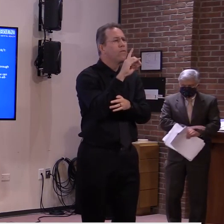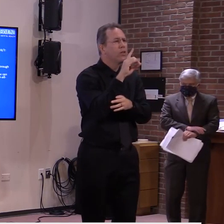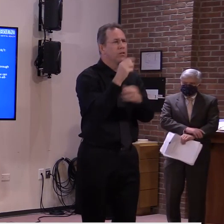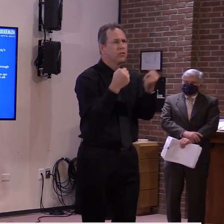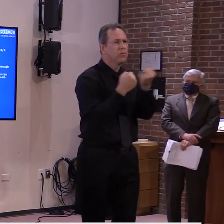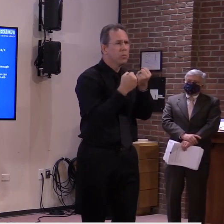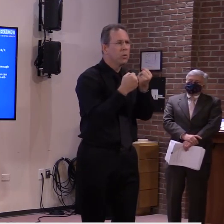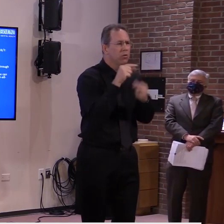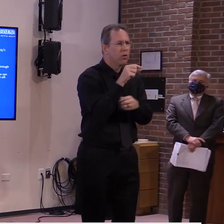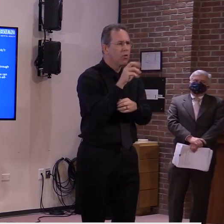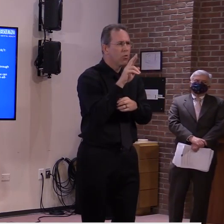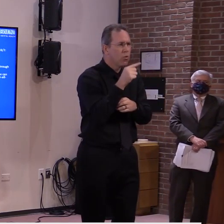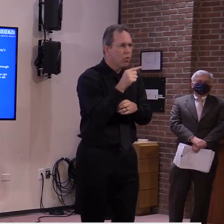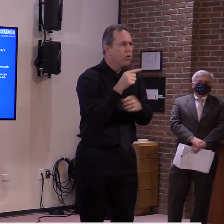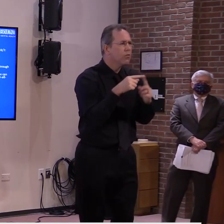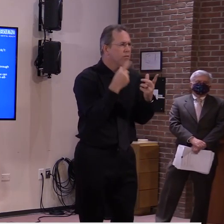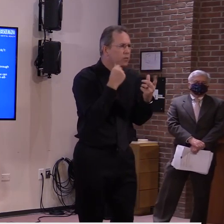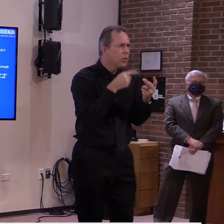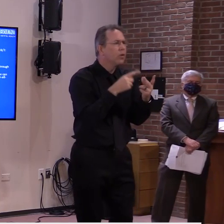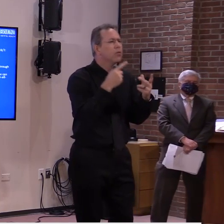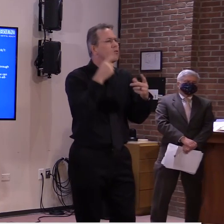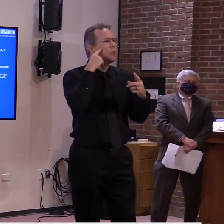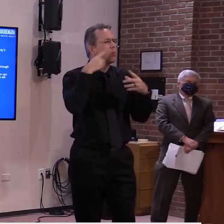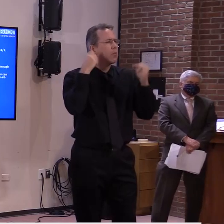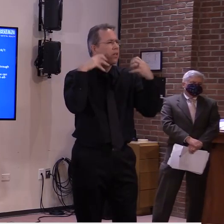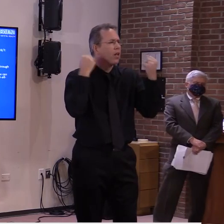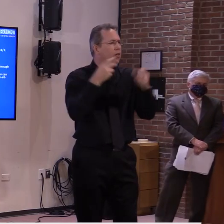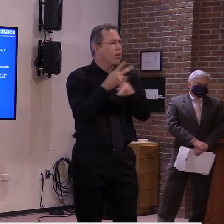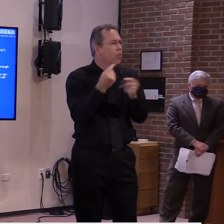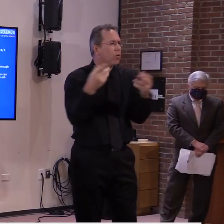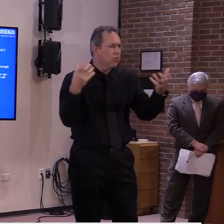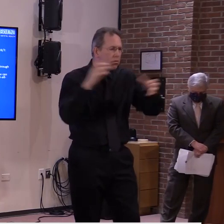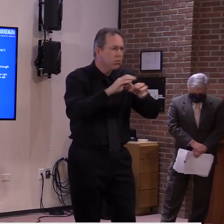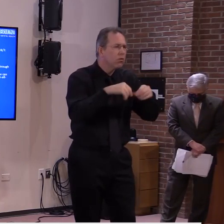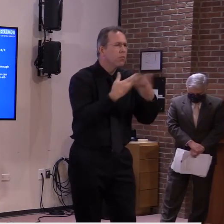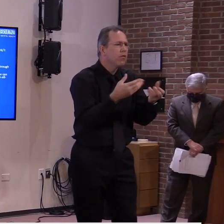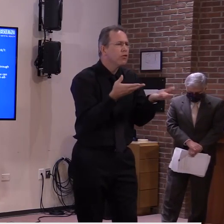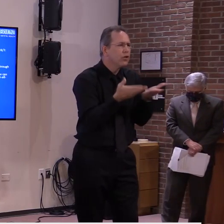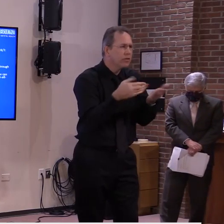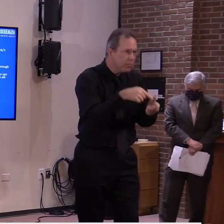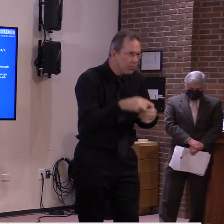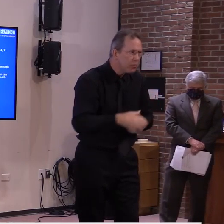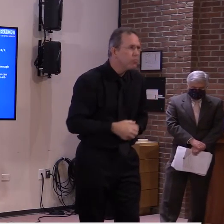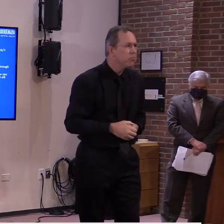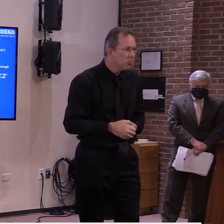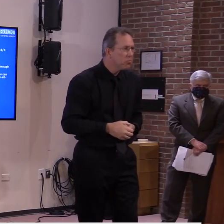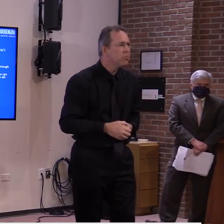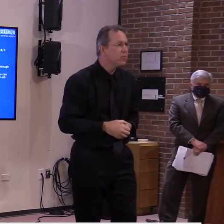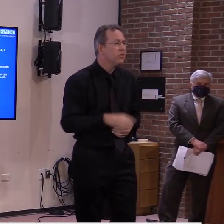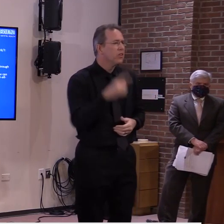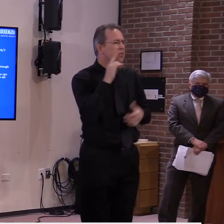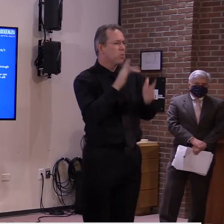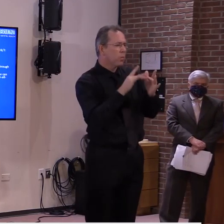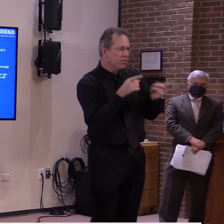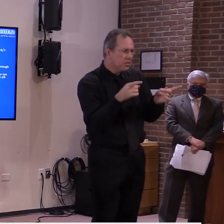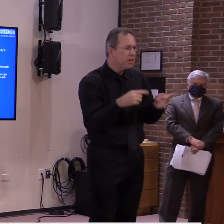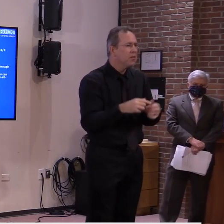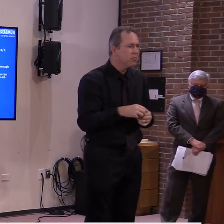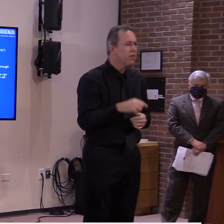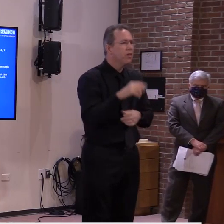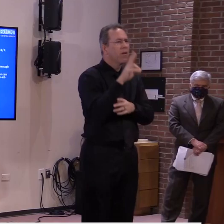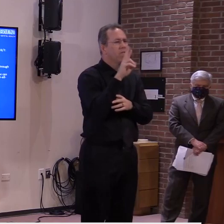Department of Mental Health and Vermont Care Partners have launched COVID Support Vermont to help people cope with the pandemic. All